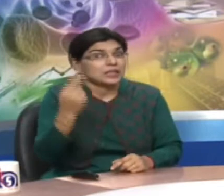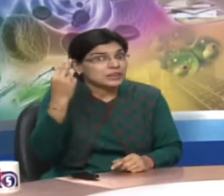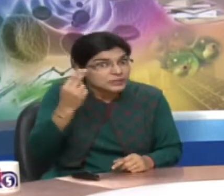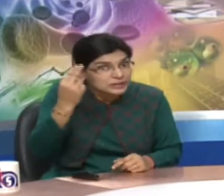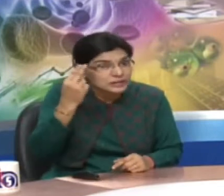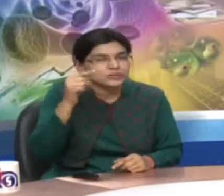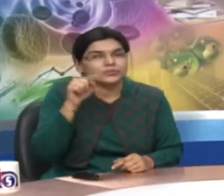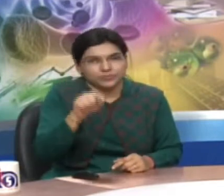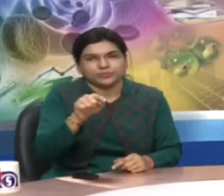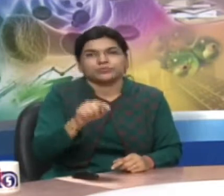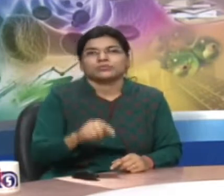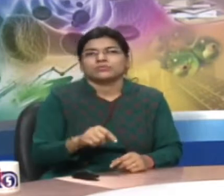Relates to the reason.